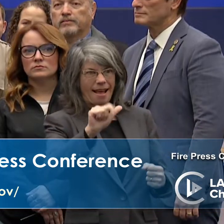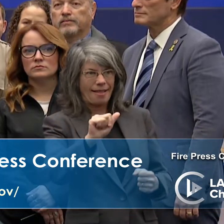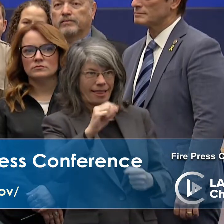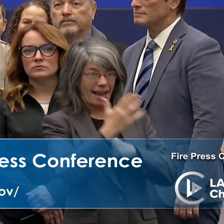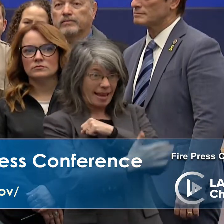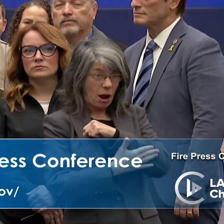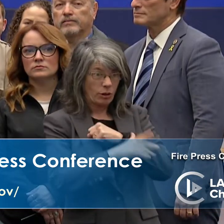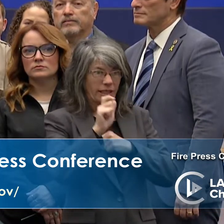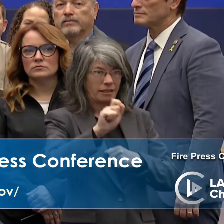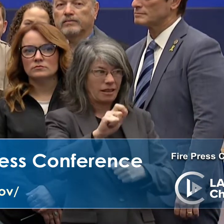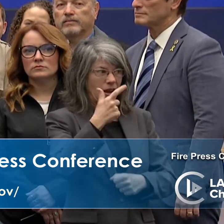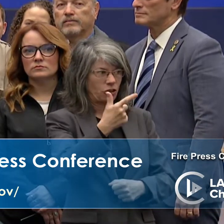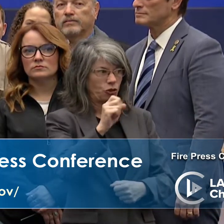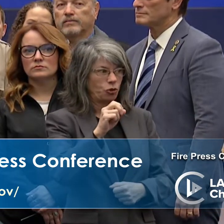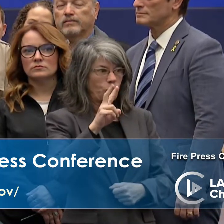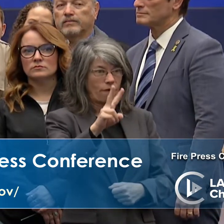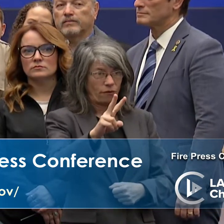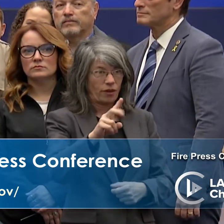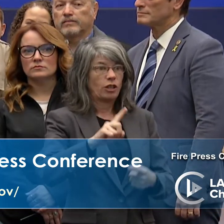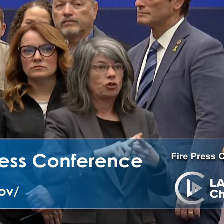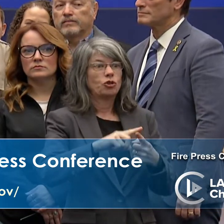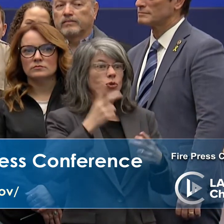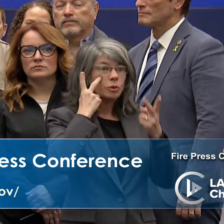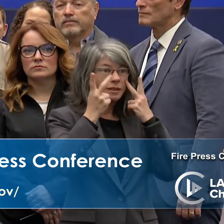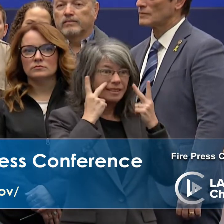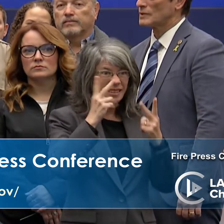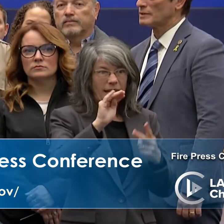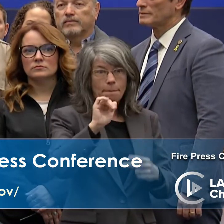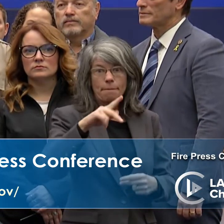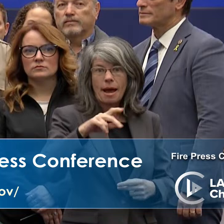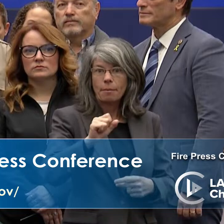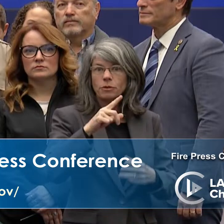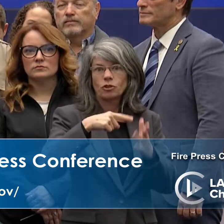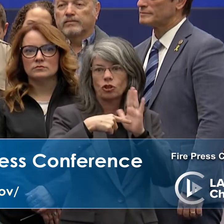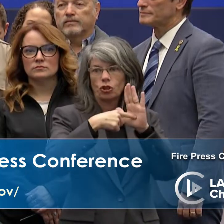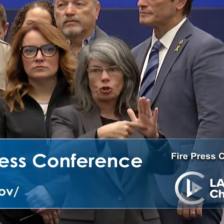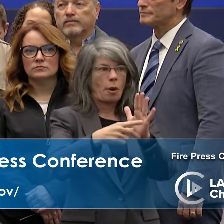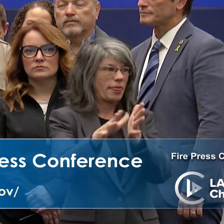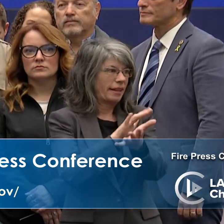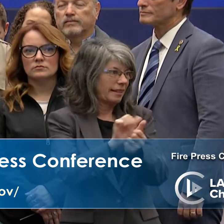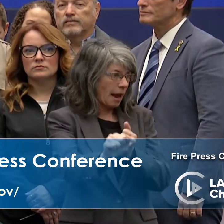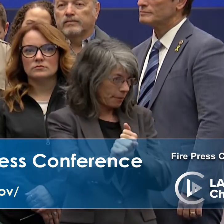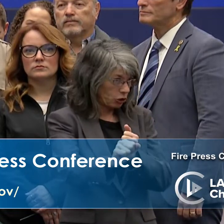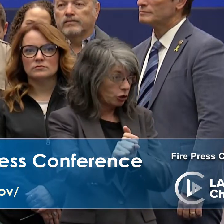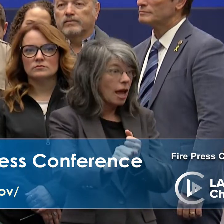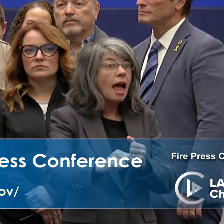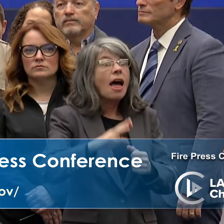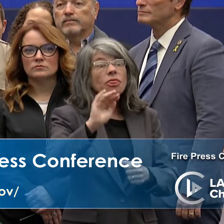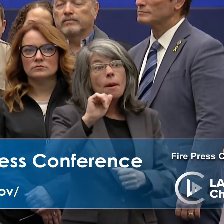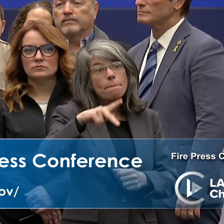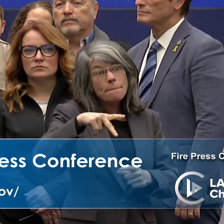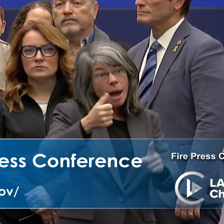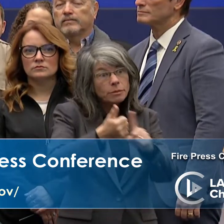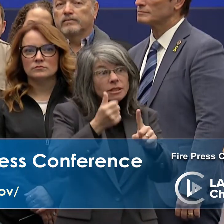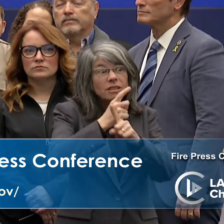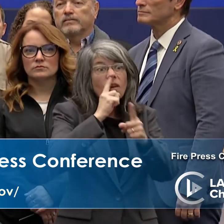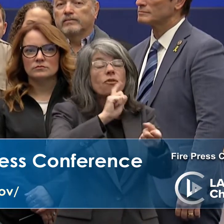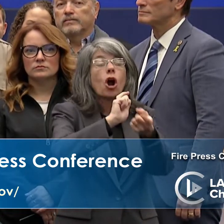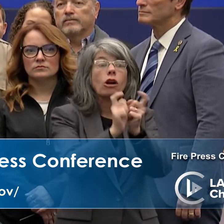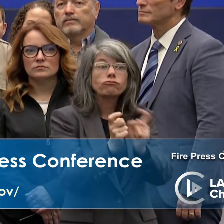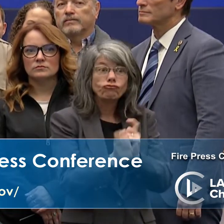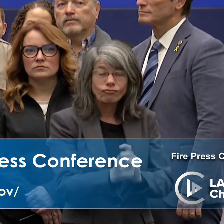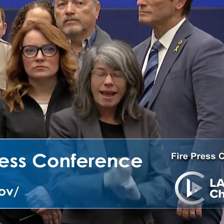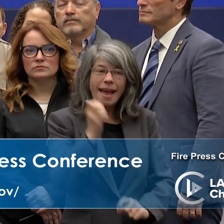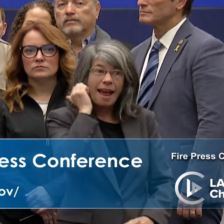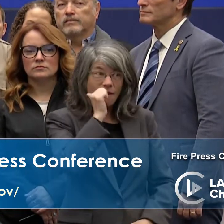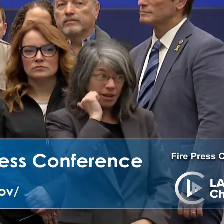recovery.lacounty.gov to view maps showing damage assessments. Please note that these maps are being updated